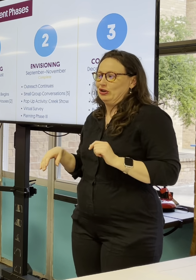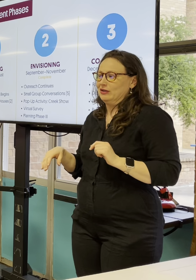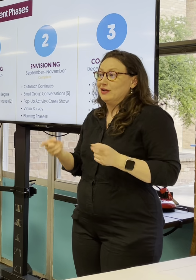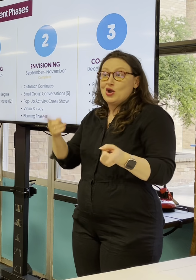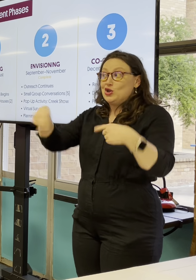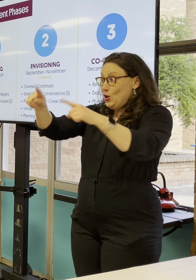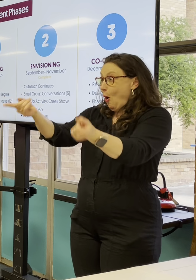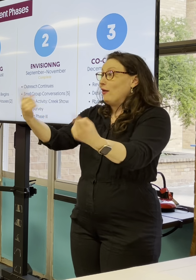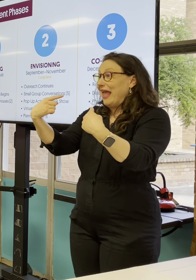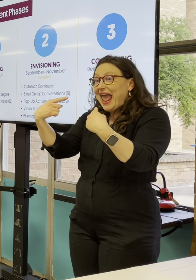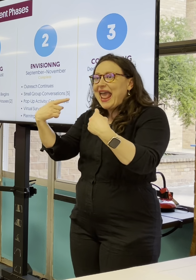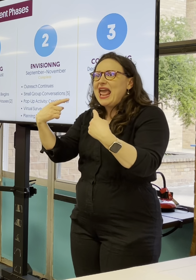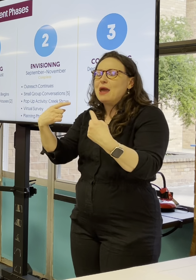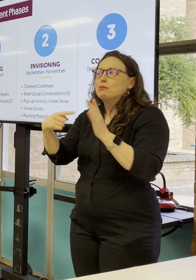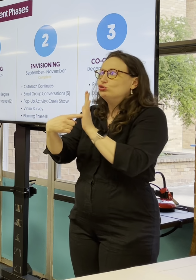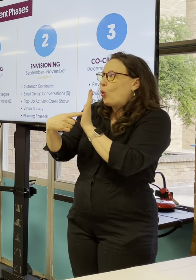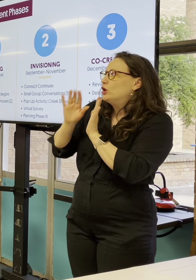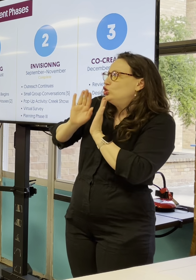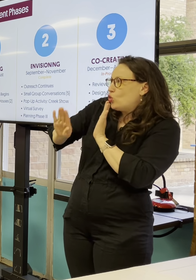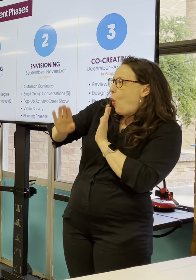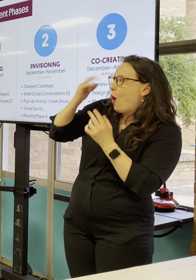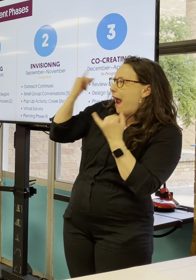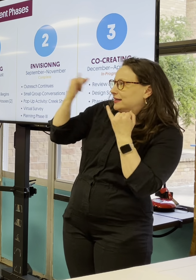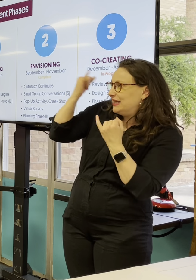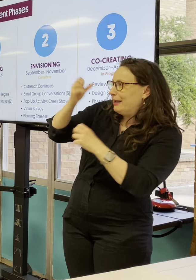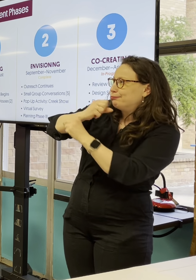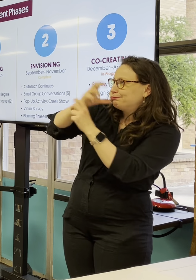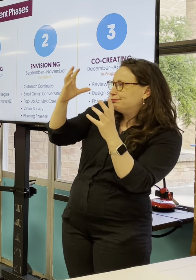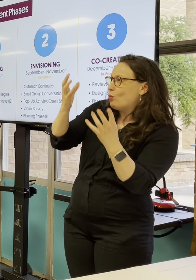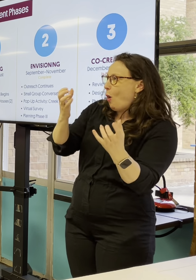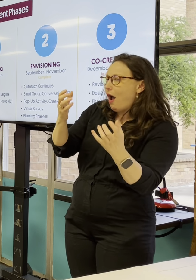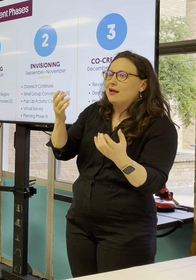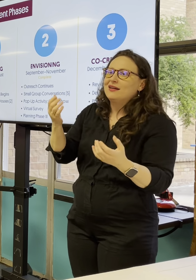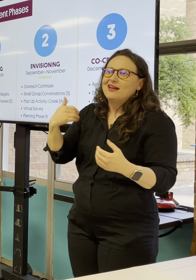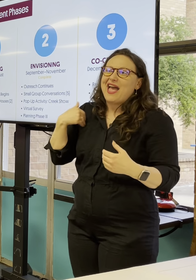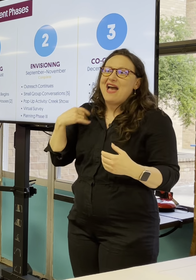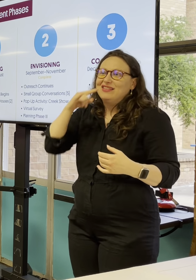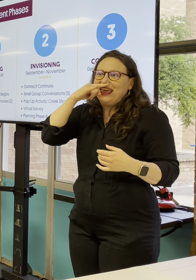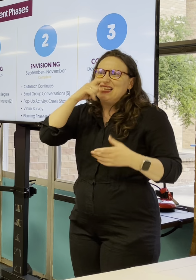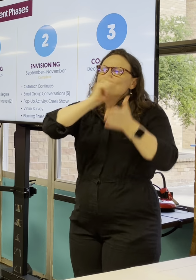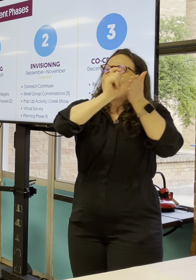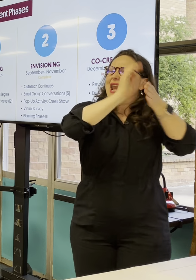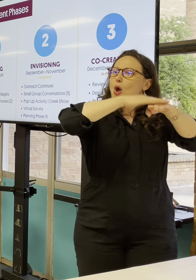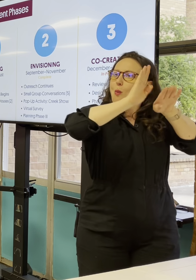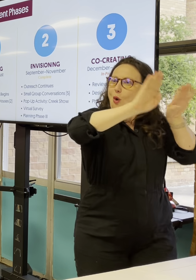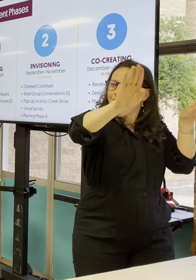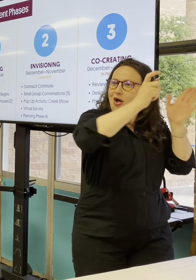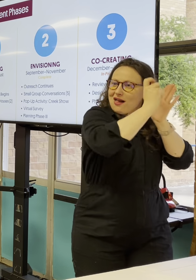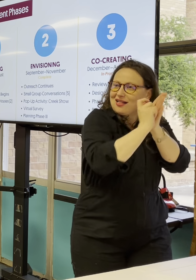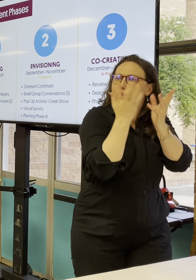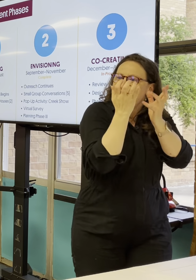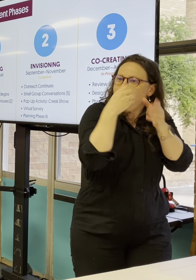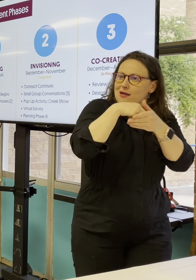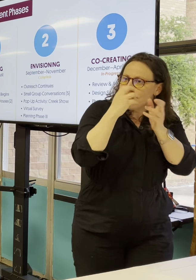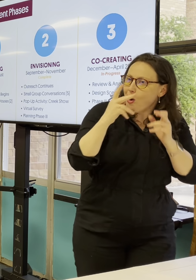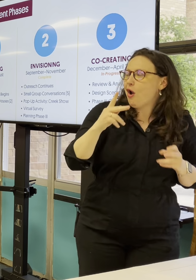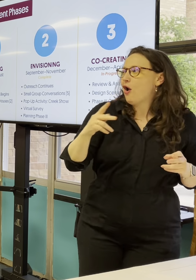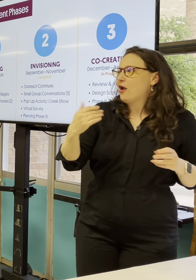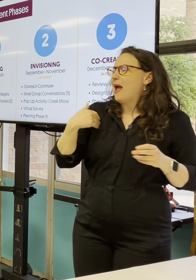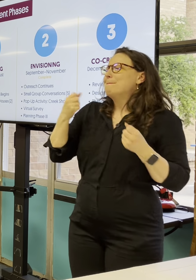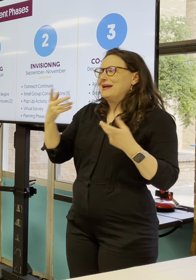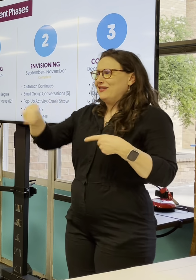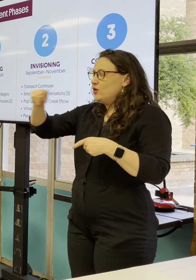came together and you kind of showed us what your vision was. We had youngsters writing on the wall, showing us what they envisioned in the park. We had